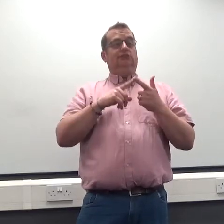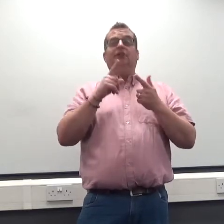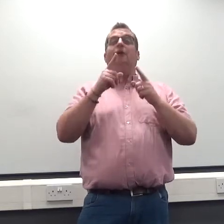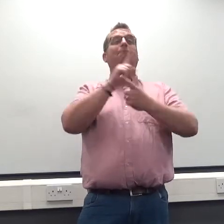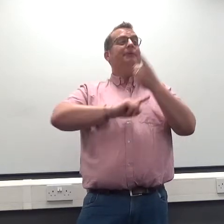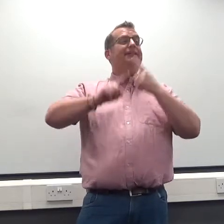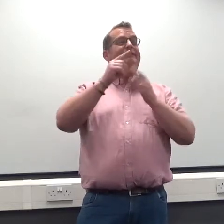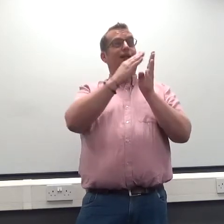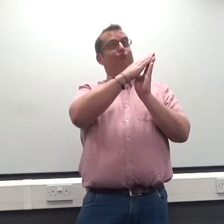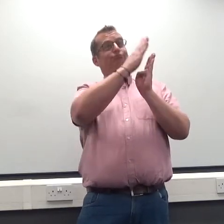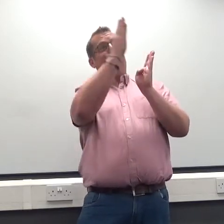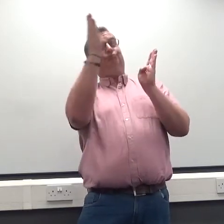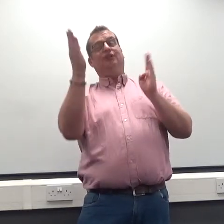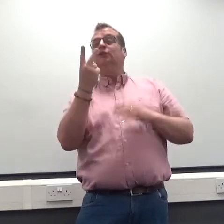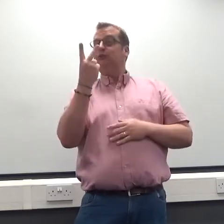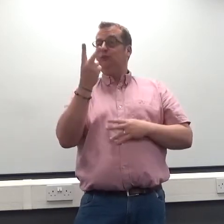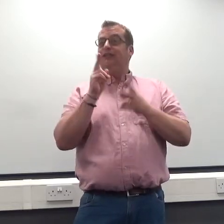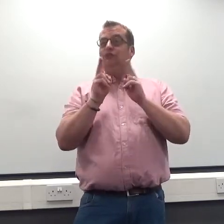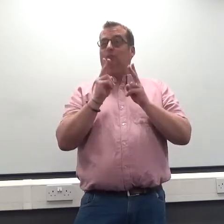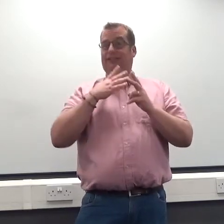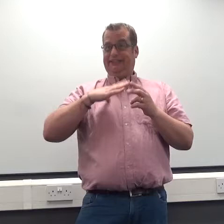Because if I'm going to training, it means that I would need to pay for 2 interpreters.